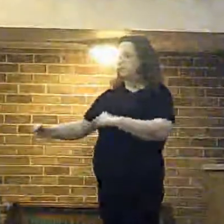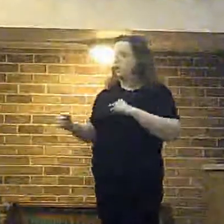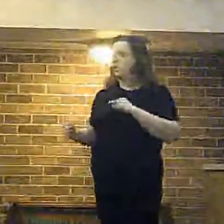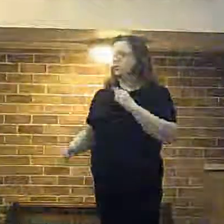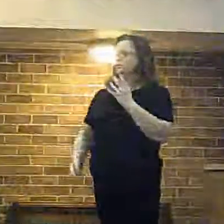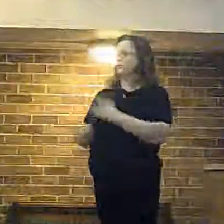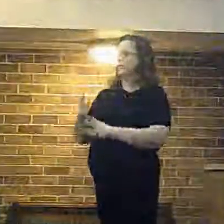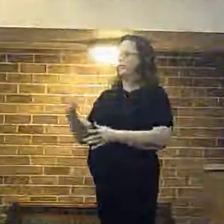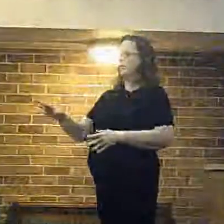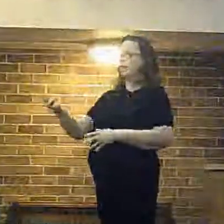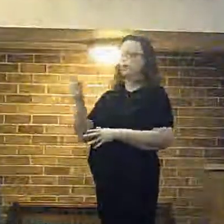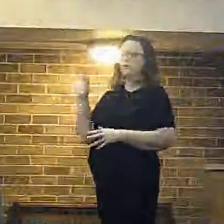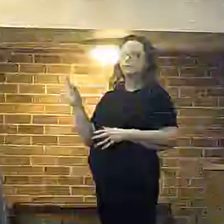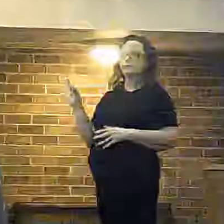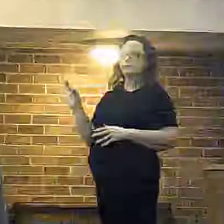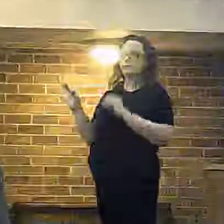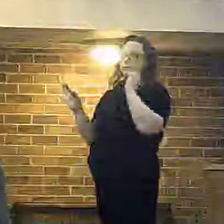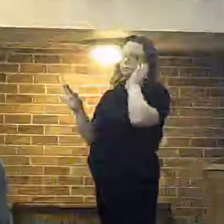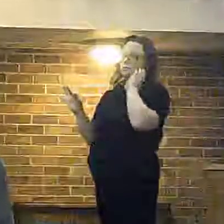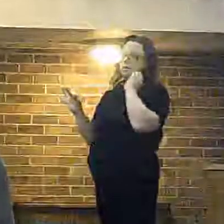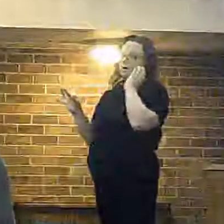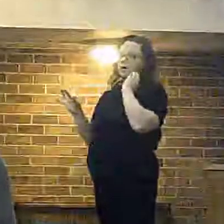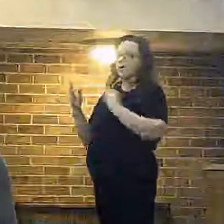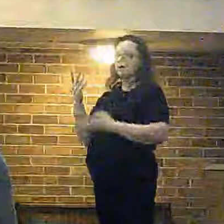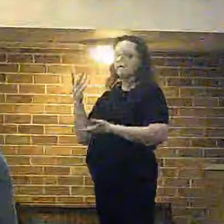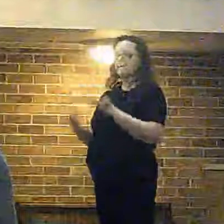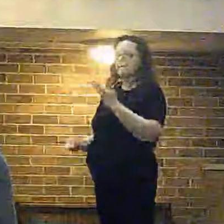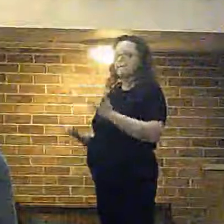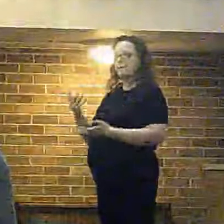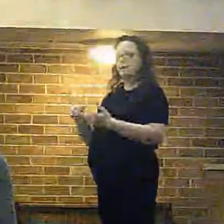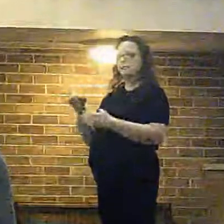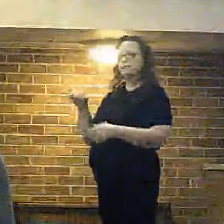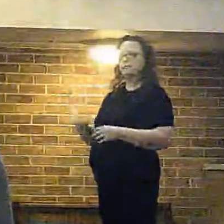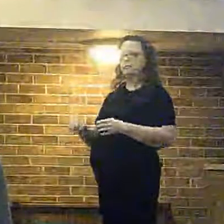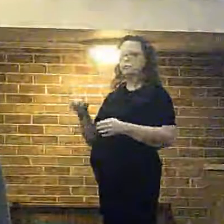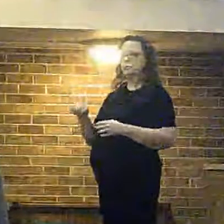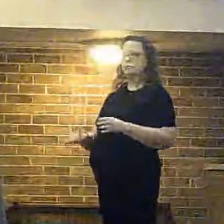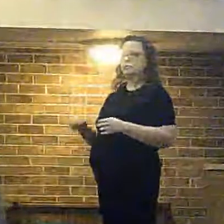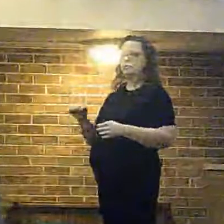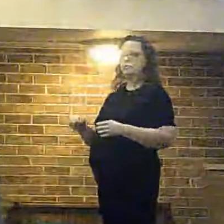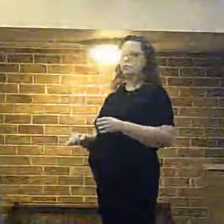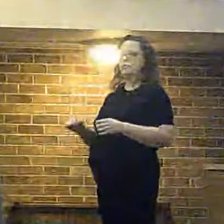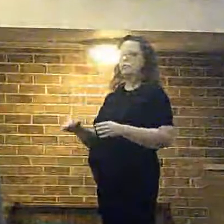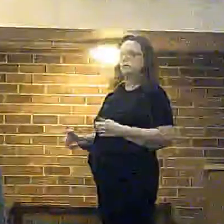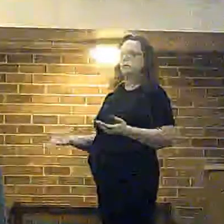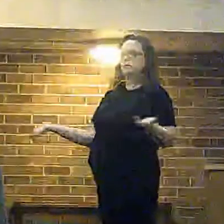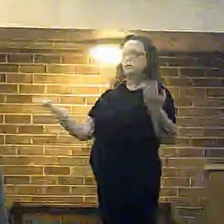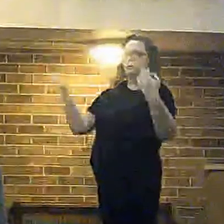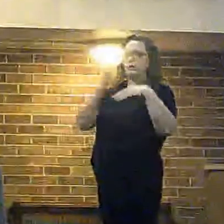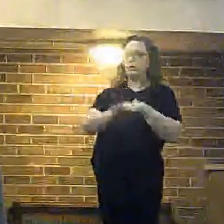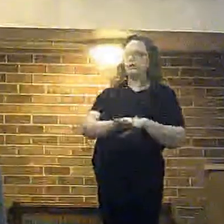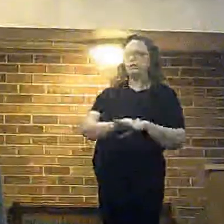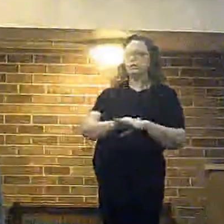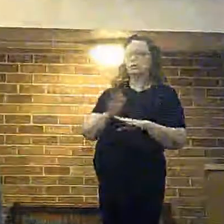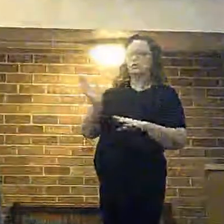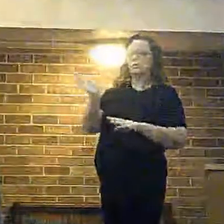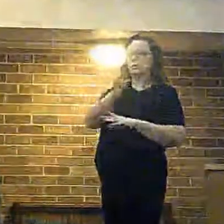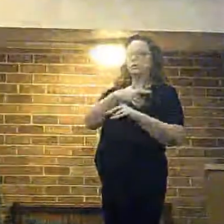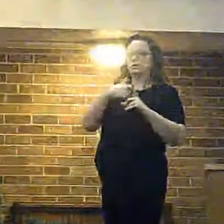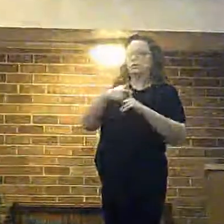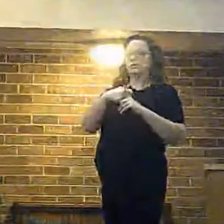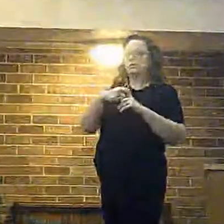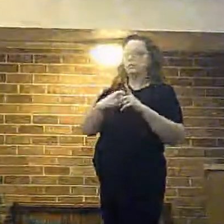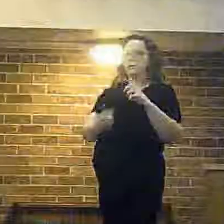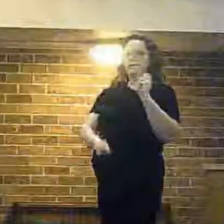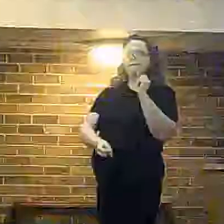option to deliver the required savings to ensure a balanced budget would then be outright closure of West Kirby Fire Station while